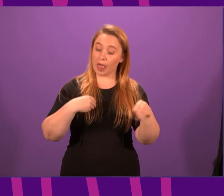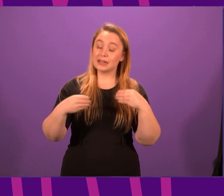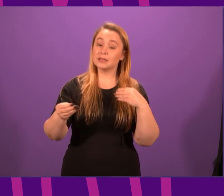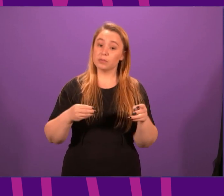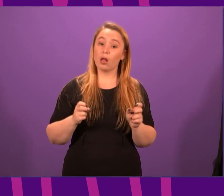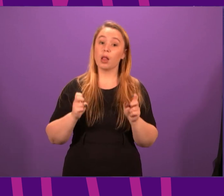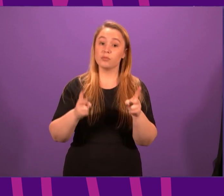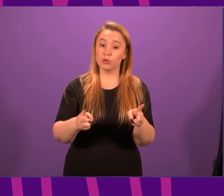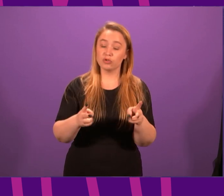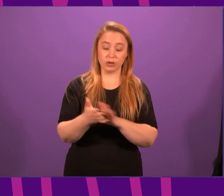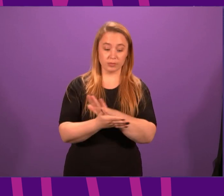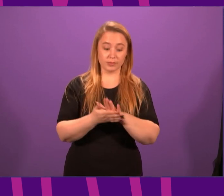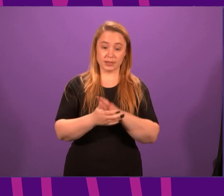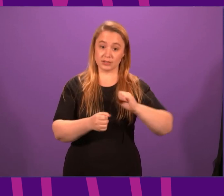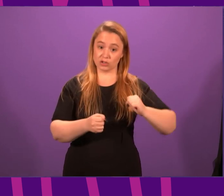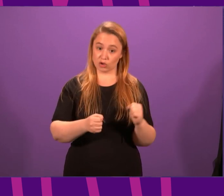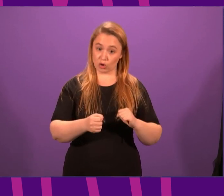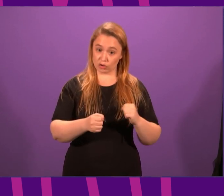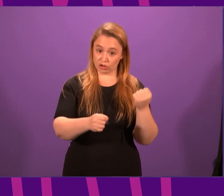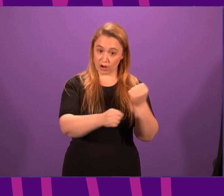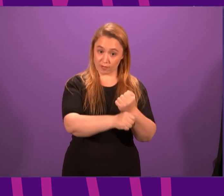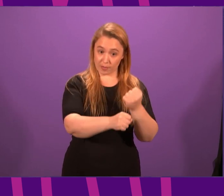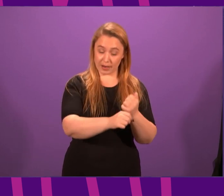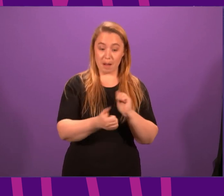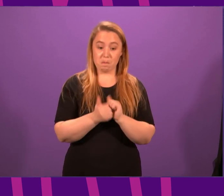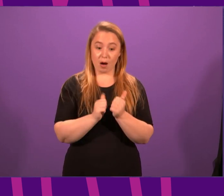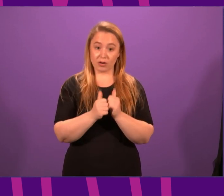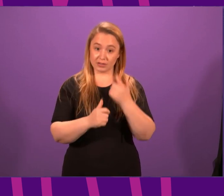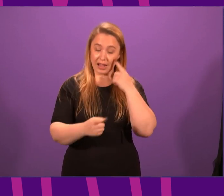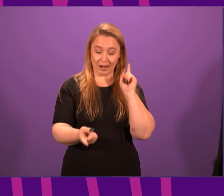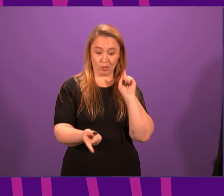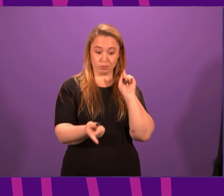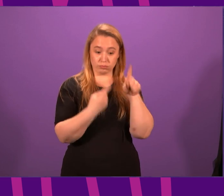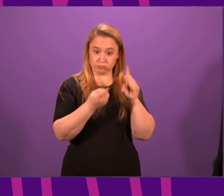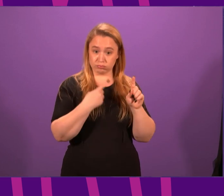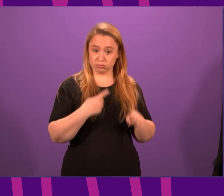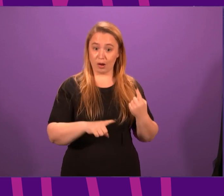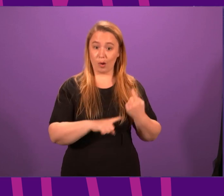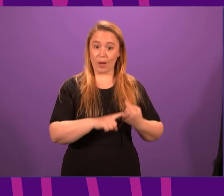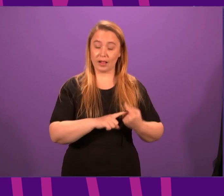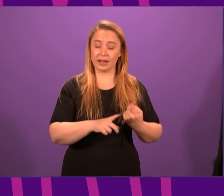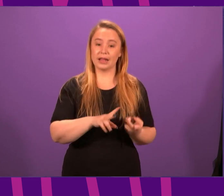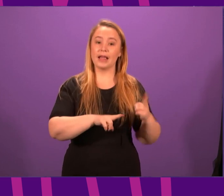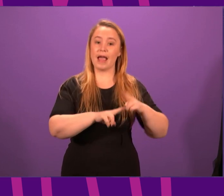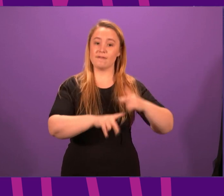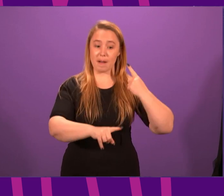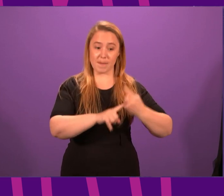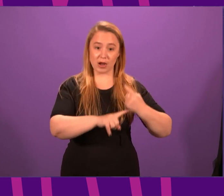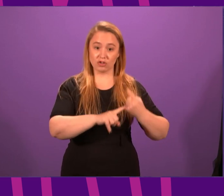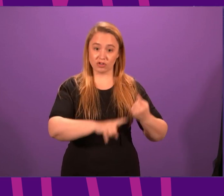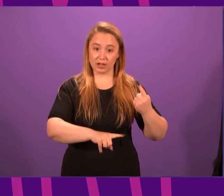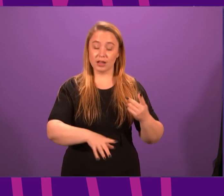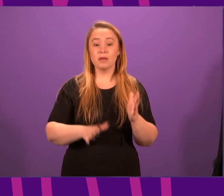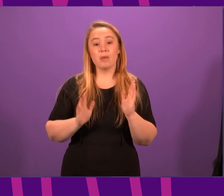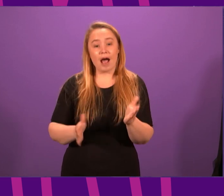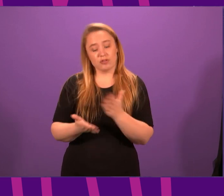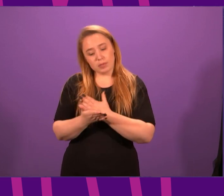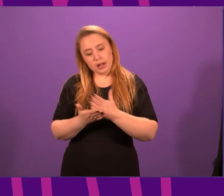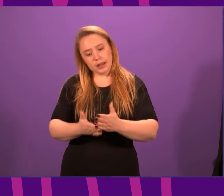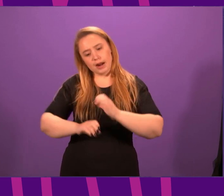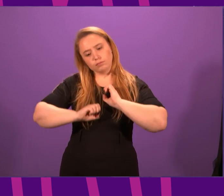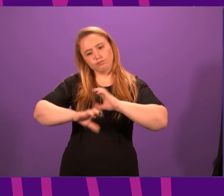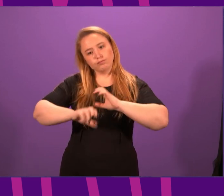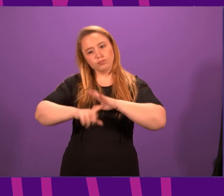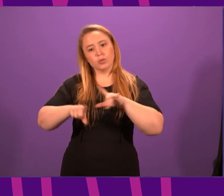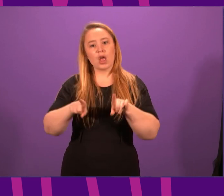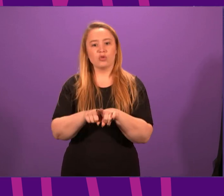which enables the Scottish Government and partners to respond quickly to emergency situations, and delivering clarity. And while it would be